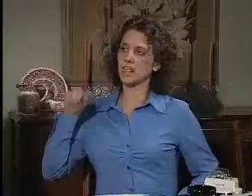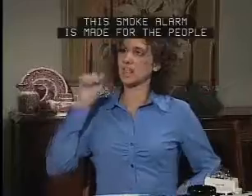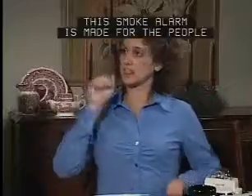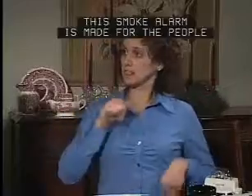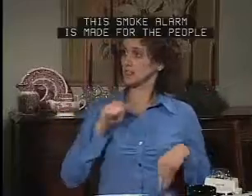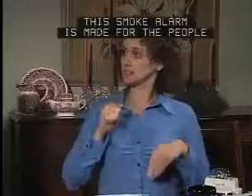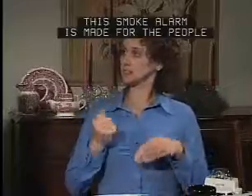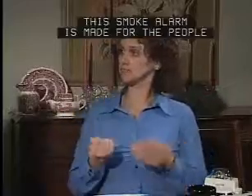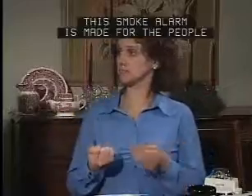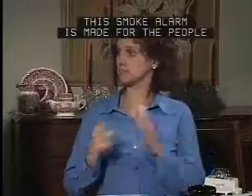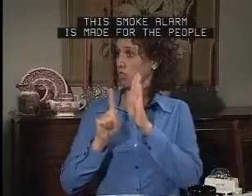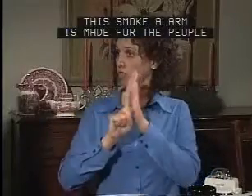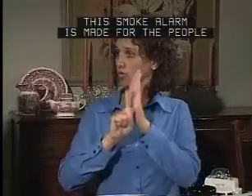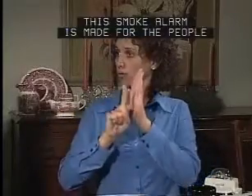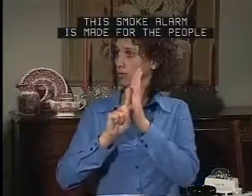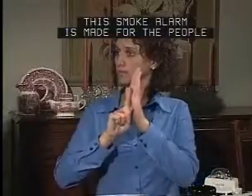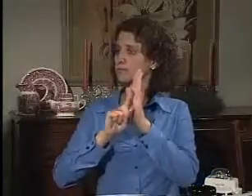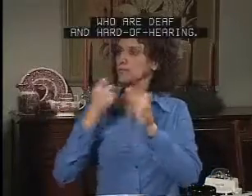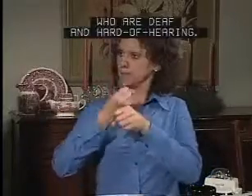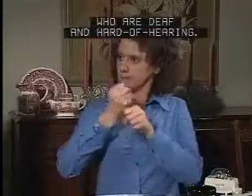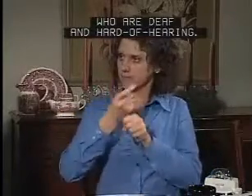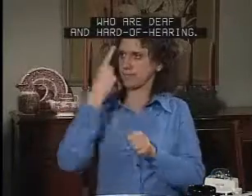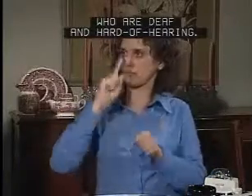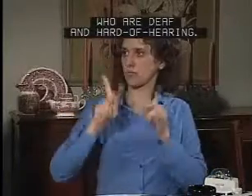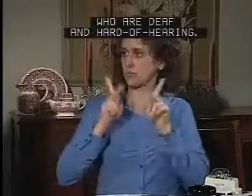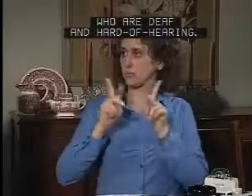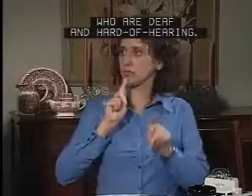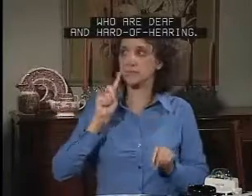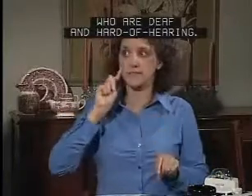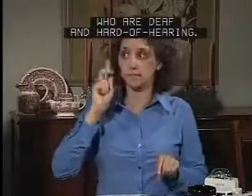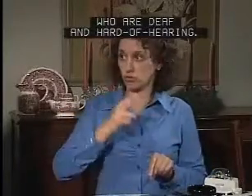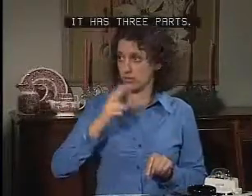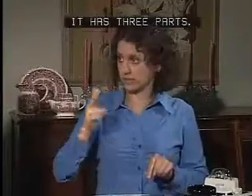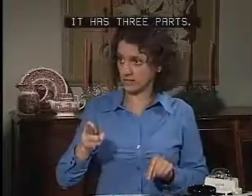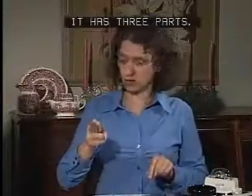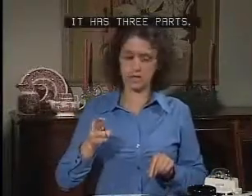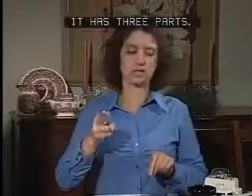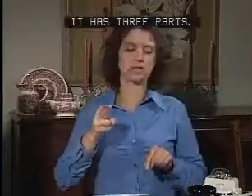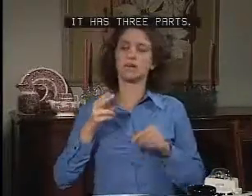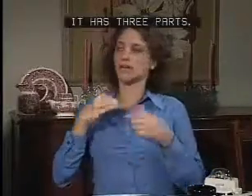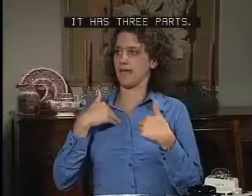This smoke alarm is made for the people who are deaf and hard of hearing. It has 3 parts.